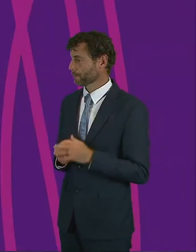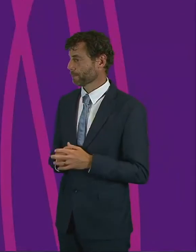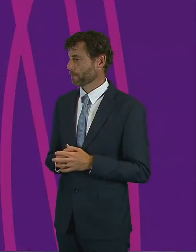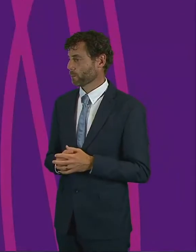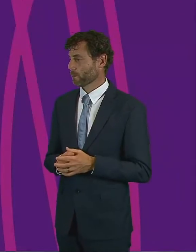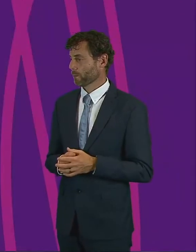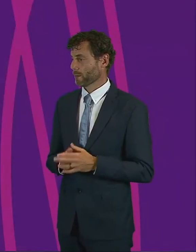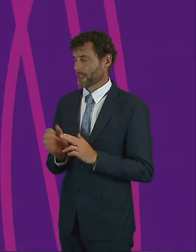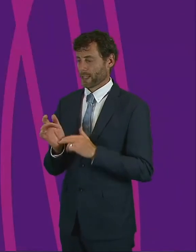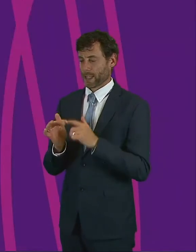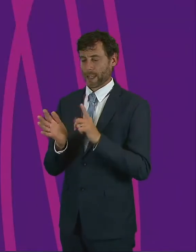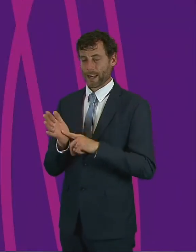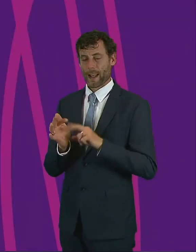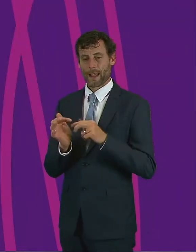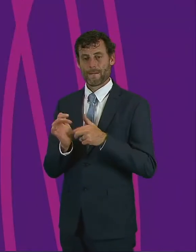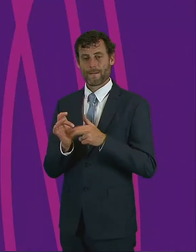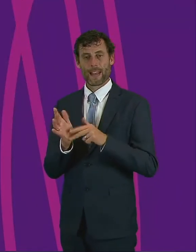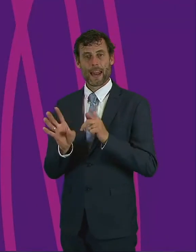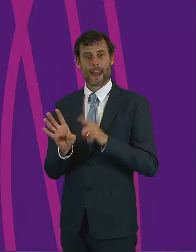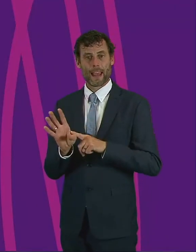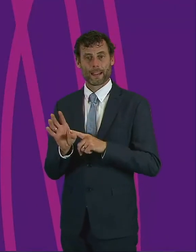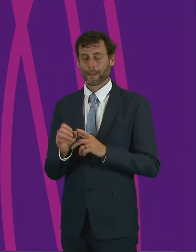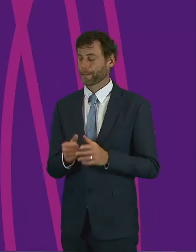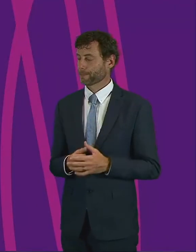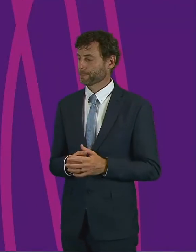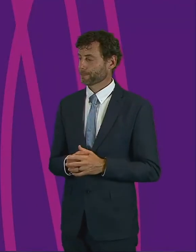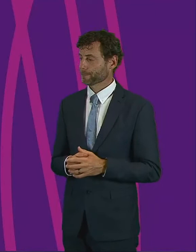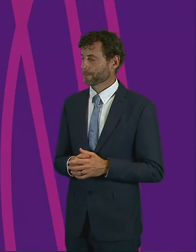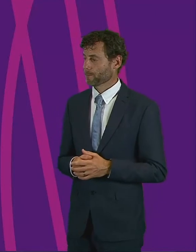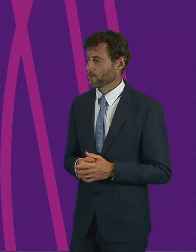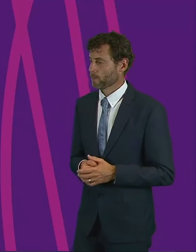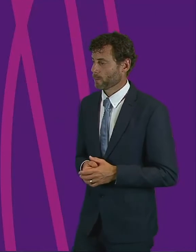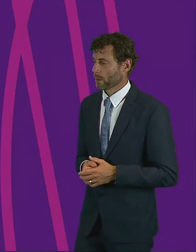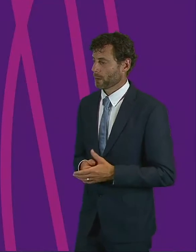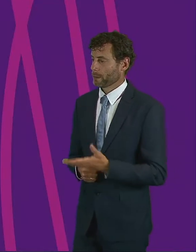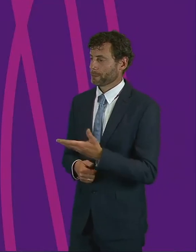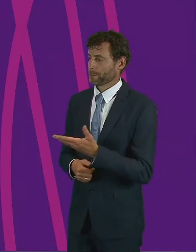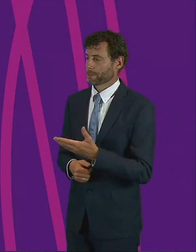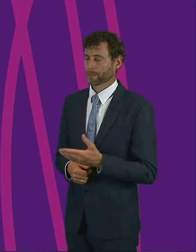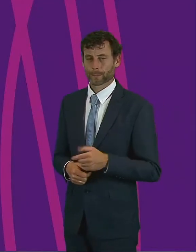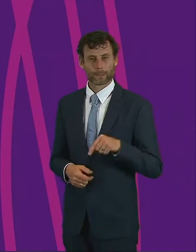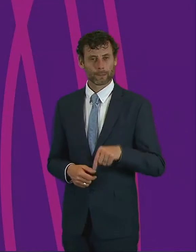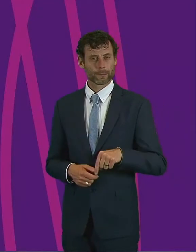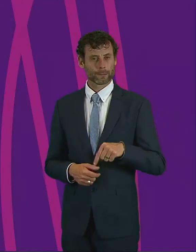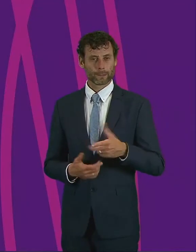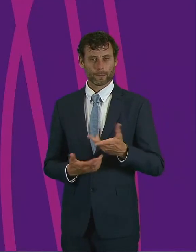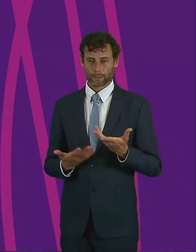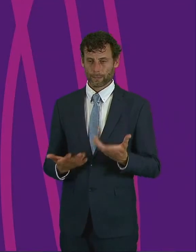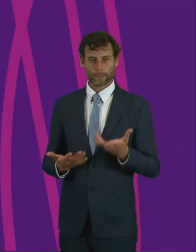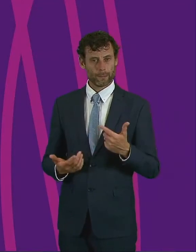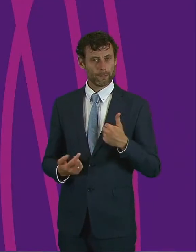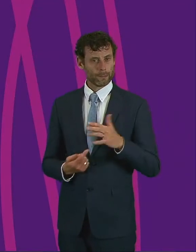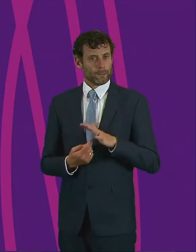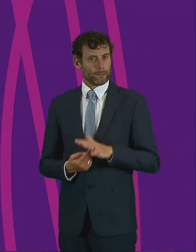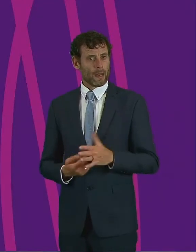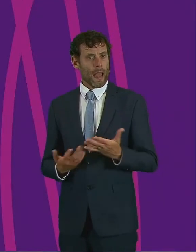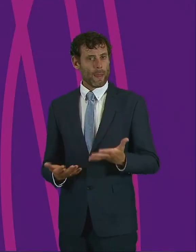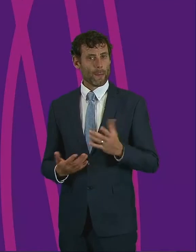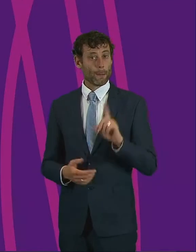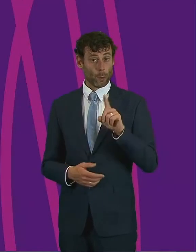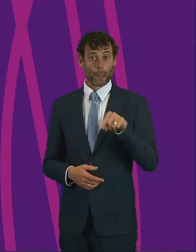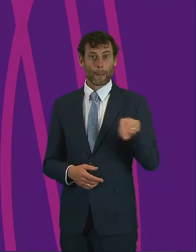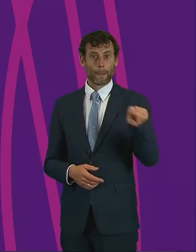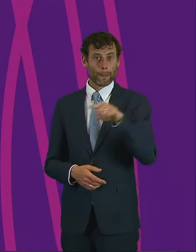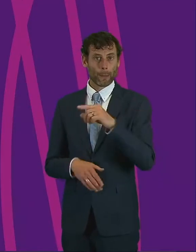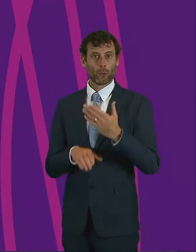Neil Findlay, followed by Rona Mackay. I have to say, Presiding Officer, this is a depressing session of this Parliament because people's jobs are